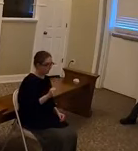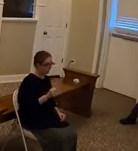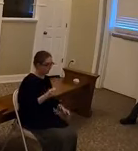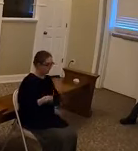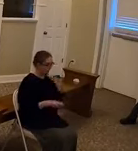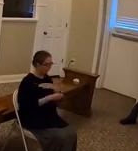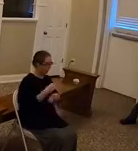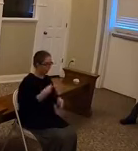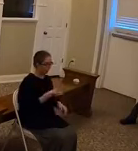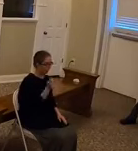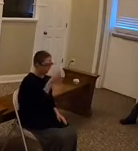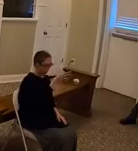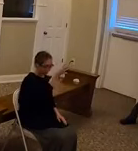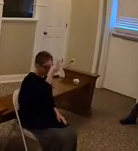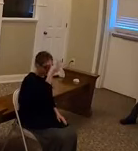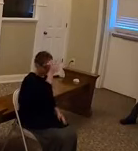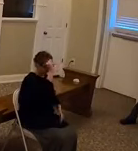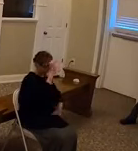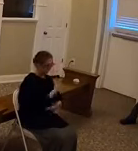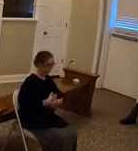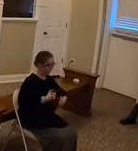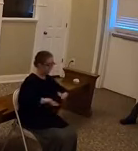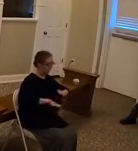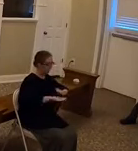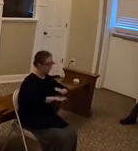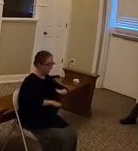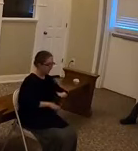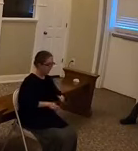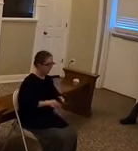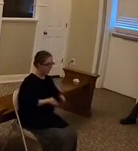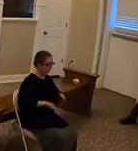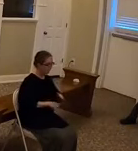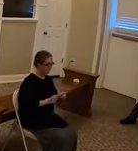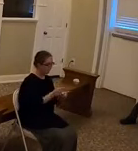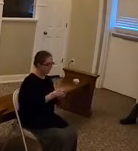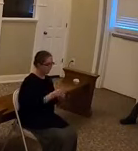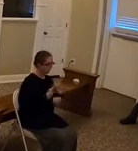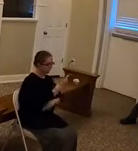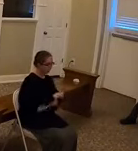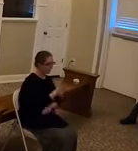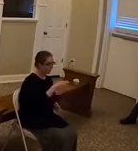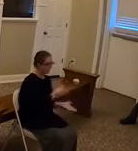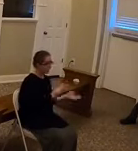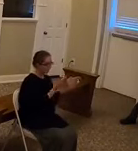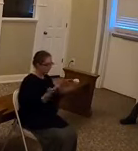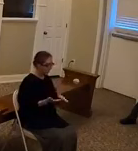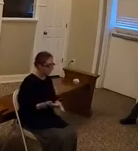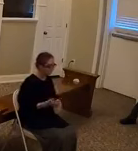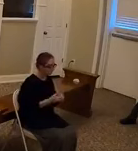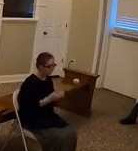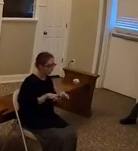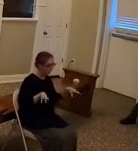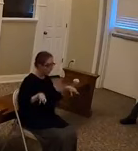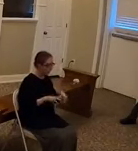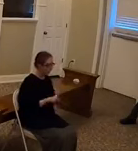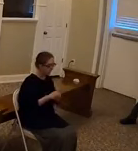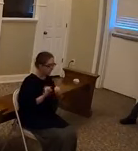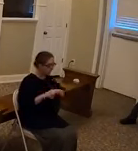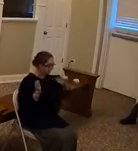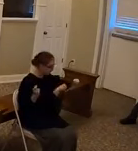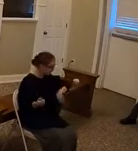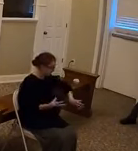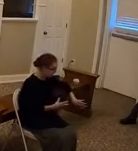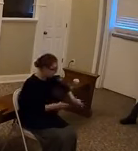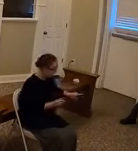amen, you were the dad. That son under you was under you until the day you died. Even if they married and moved